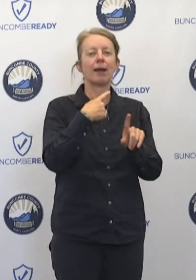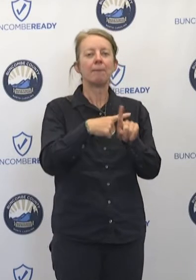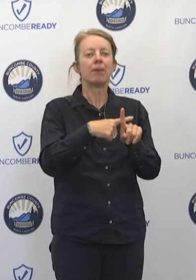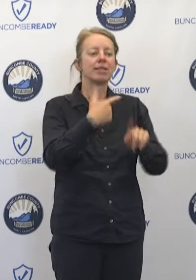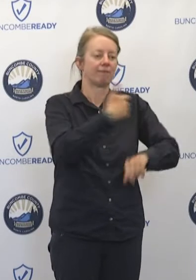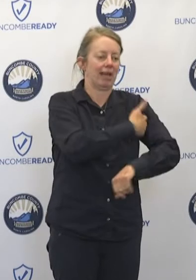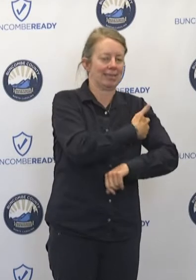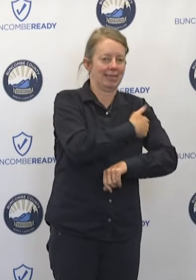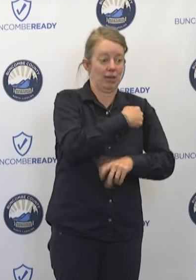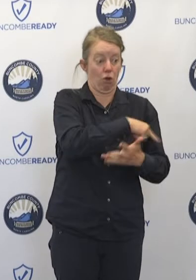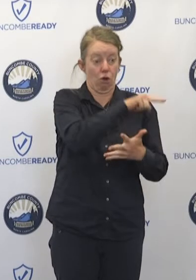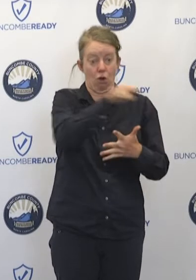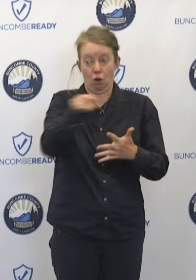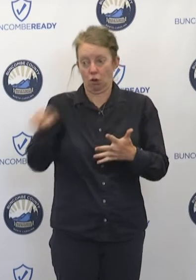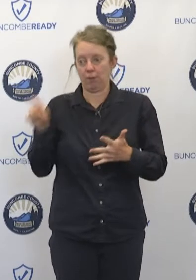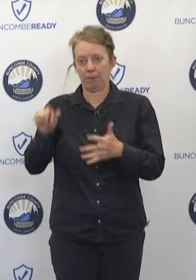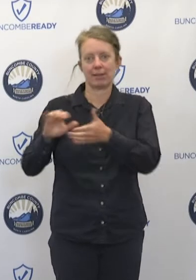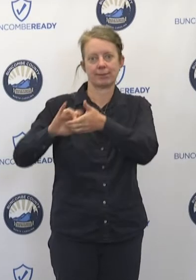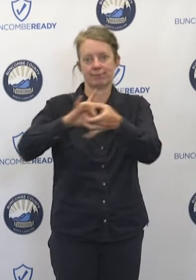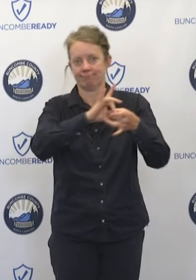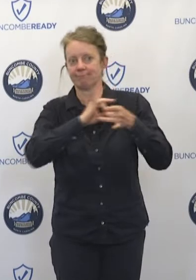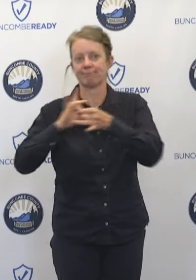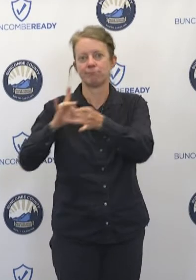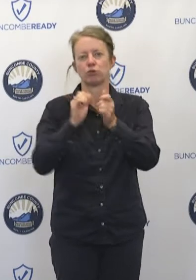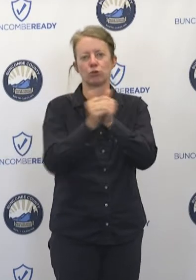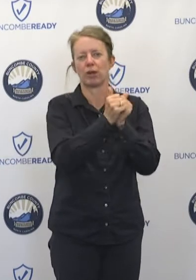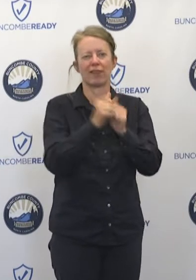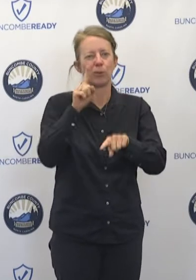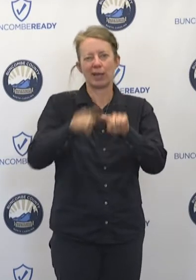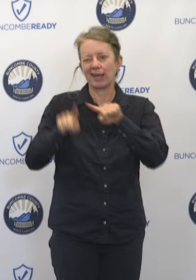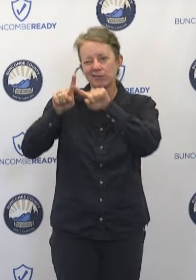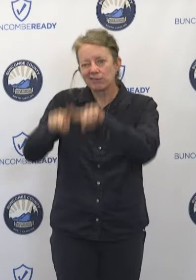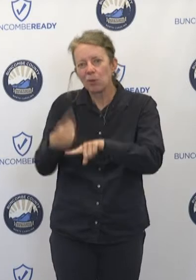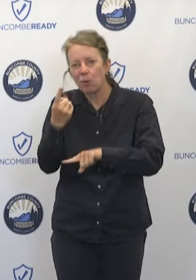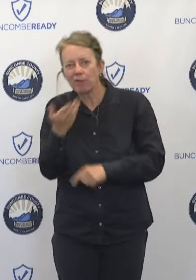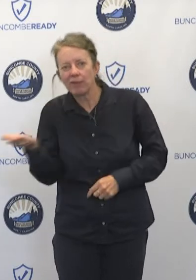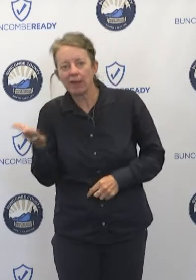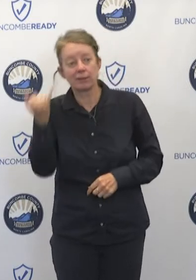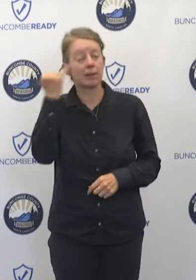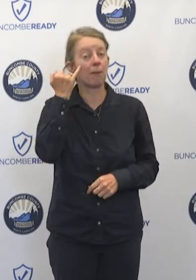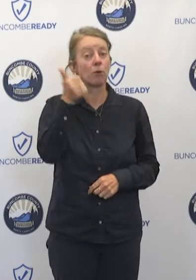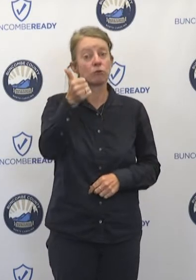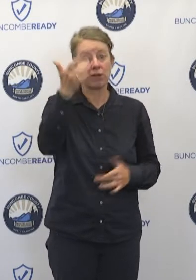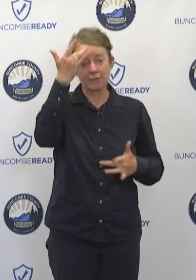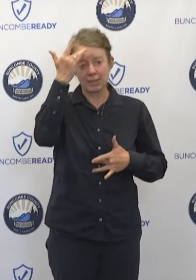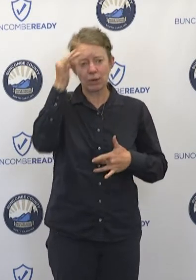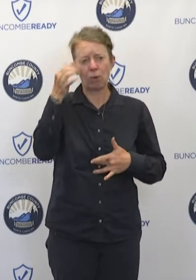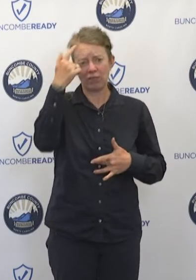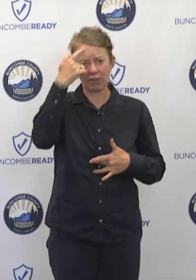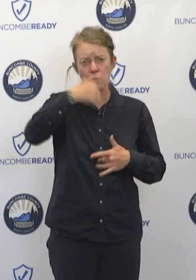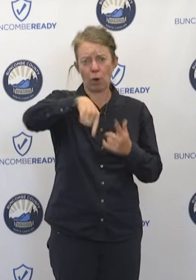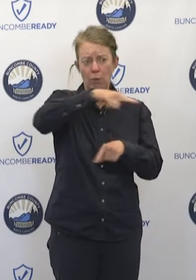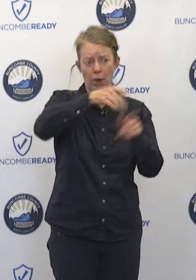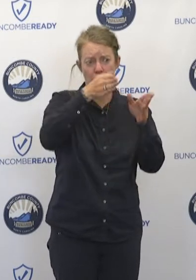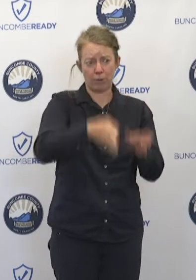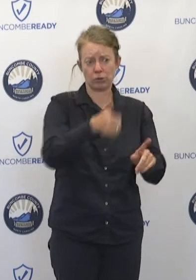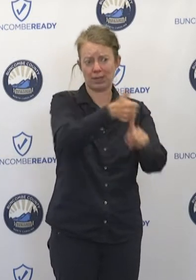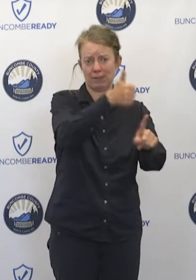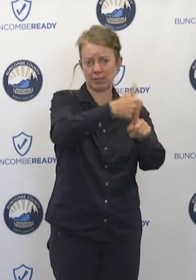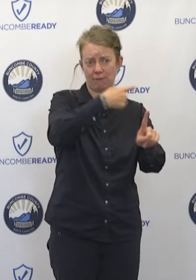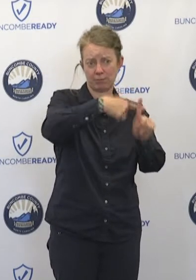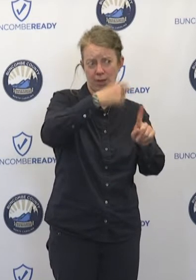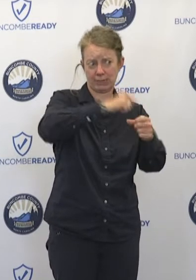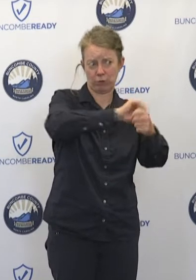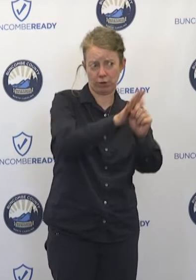one intervention. If you are sick or think that you have been exposed to COVID-19, please utilize